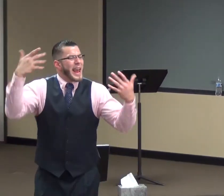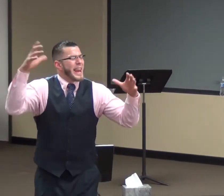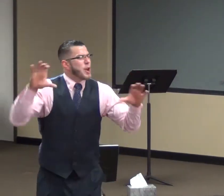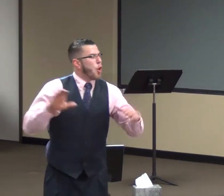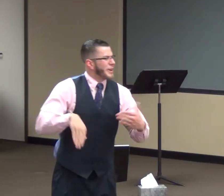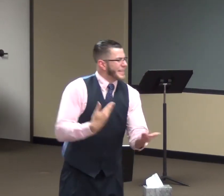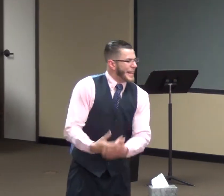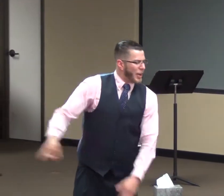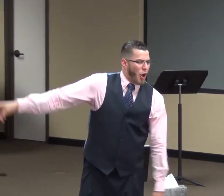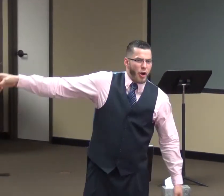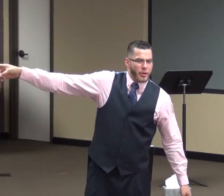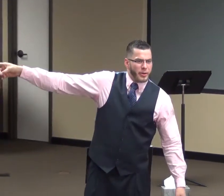He already did it all.